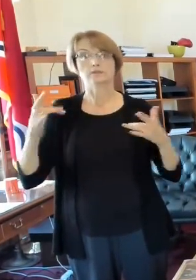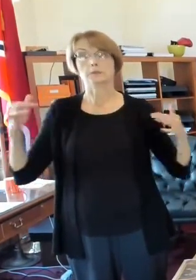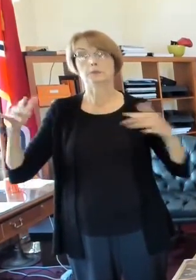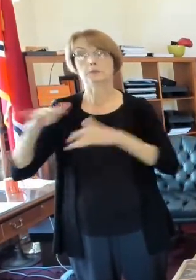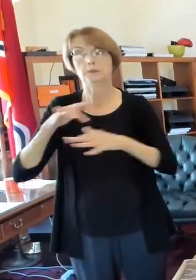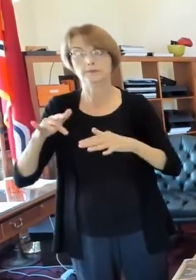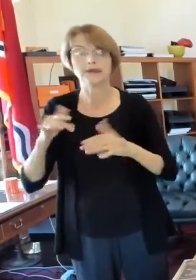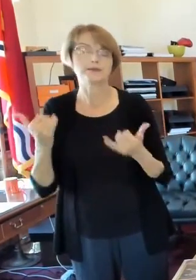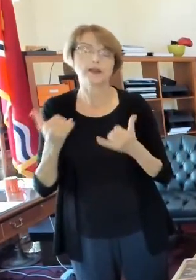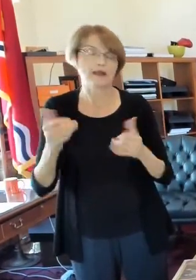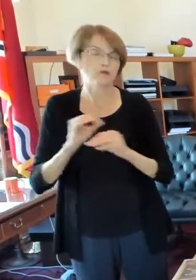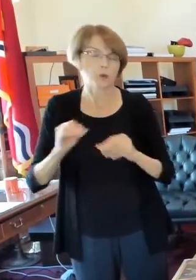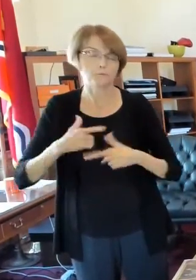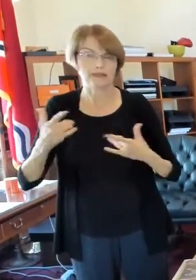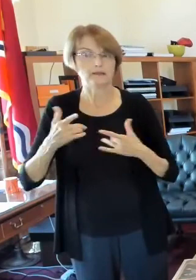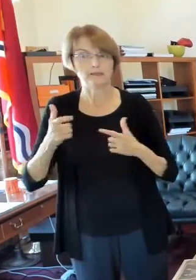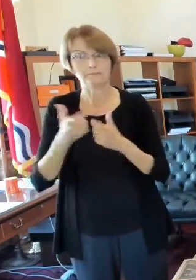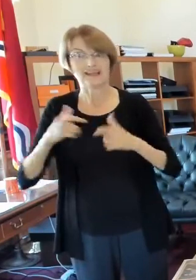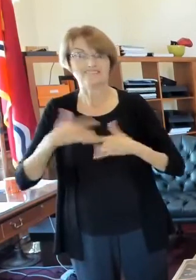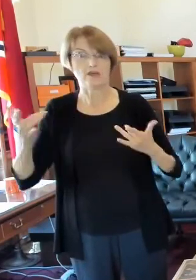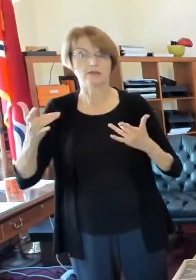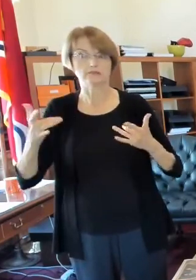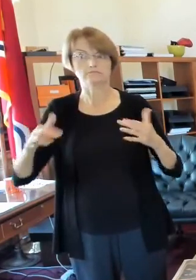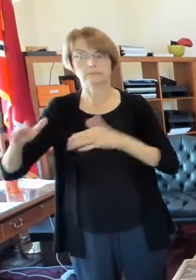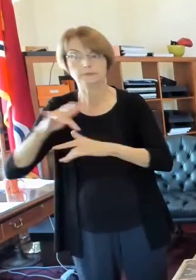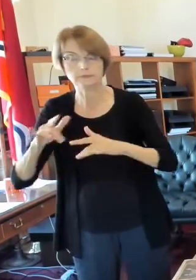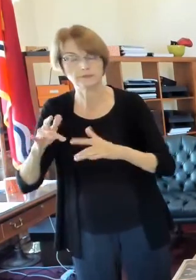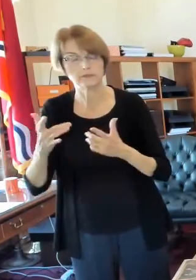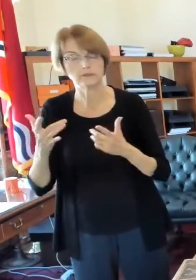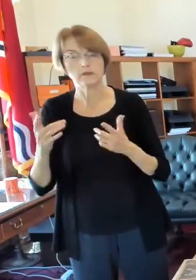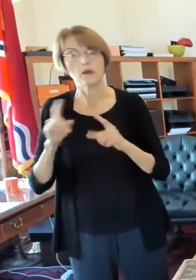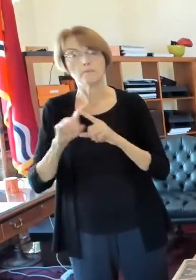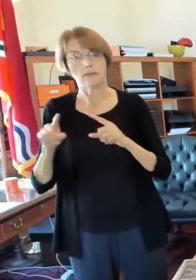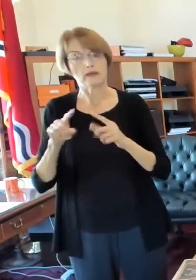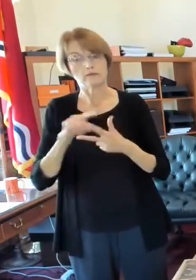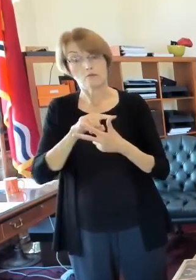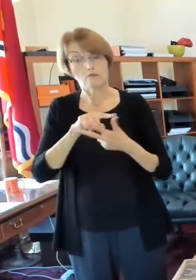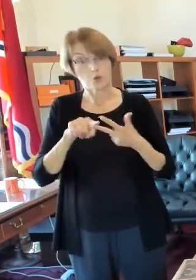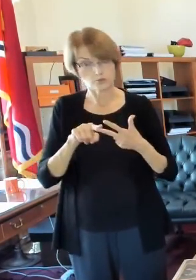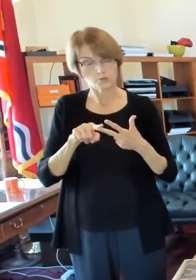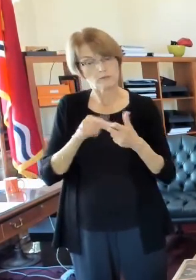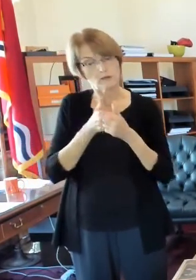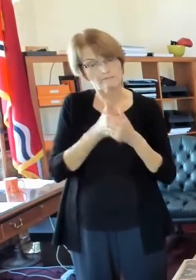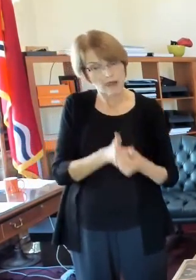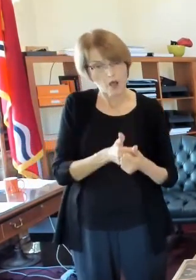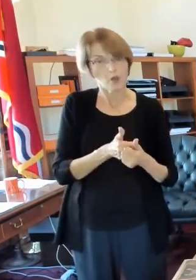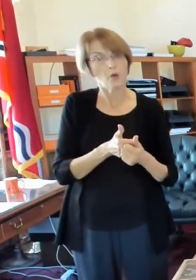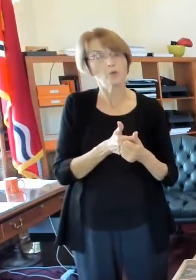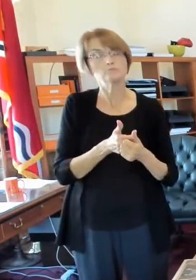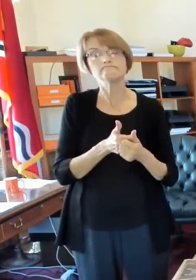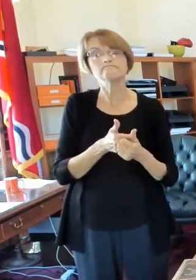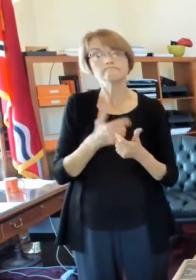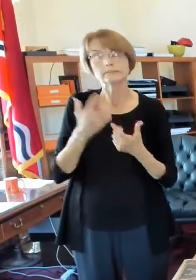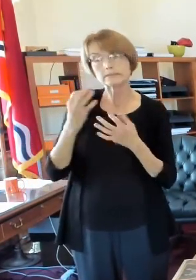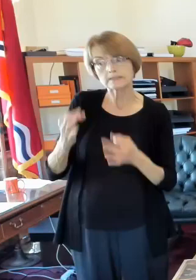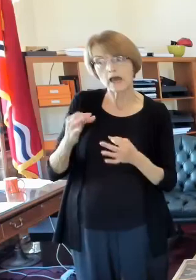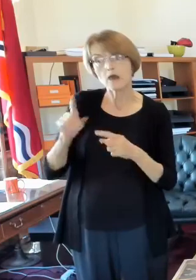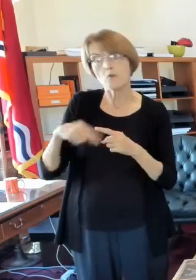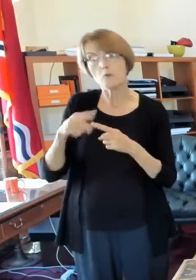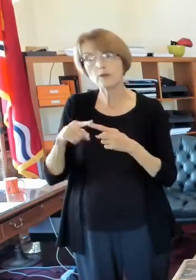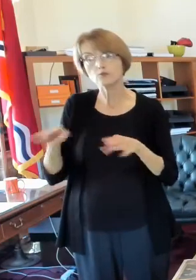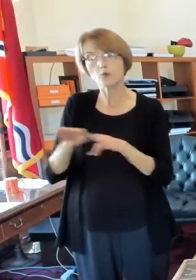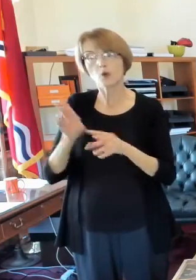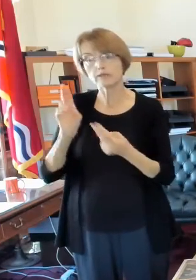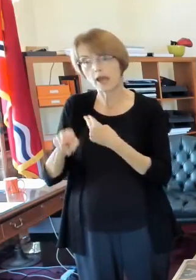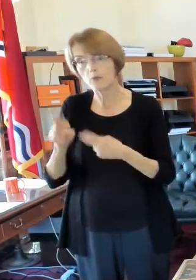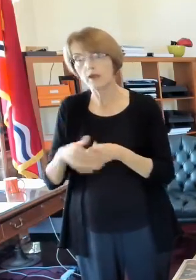now, but we always work around all of those events, and we coordinate it with the state, we coordinate it with